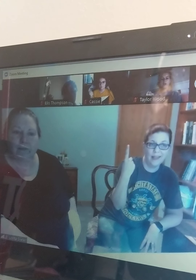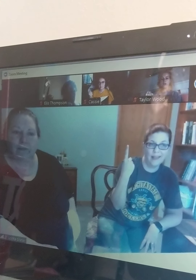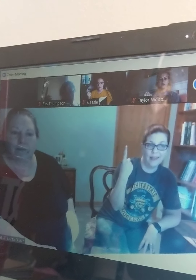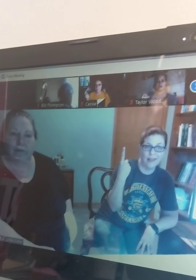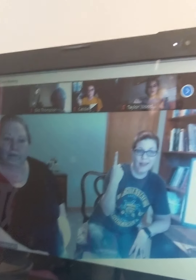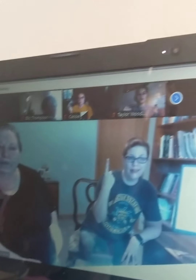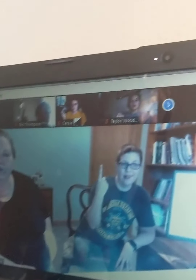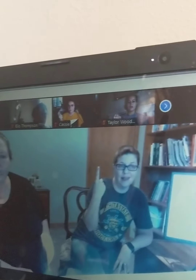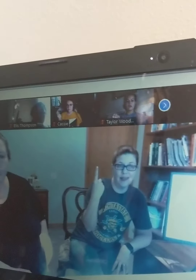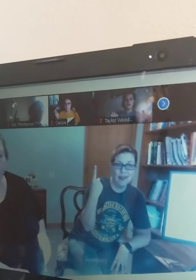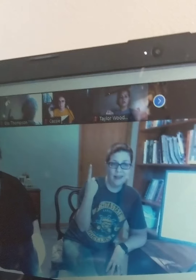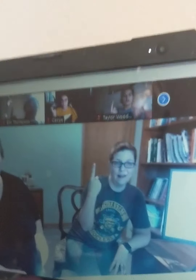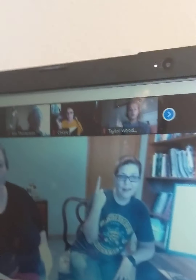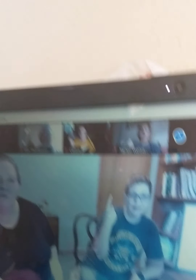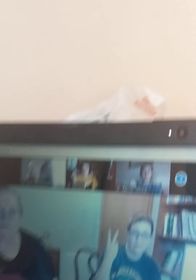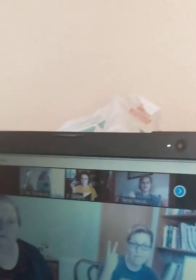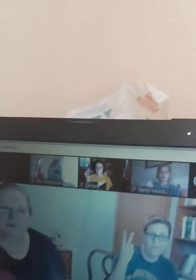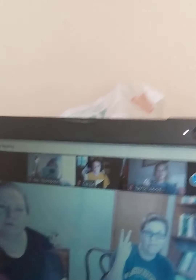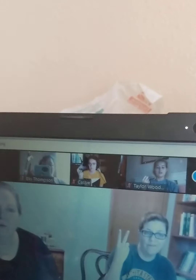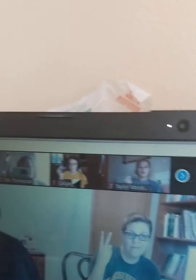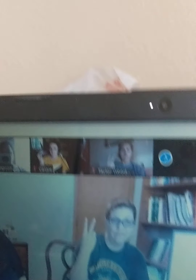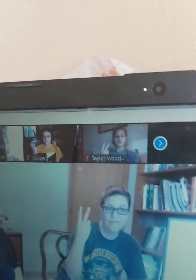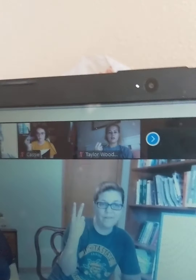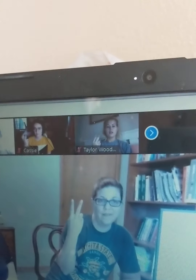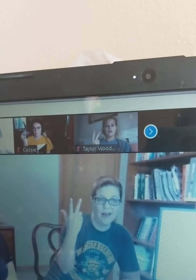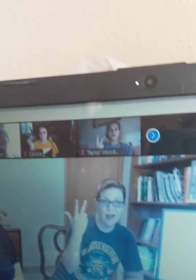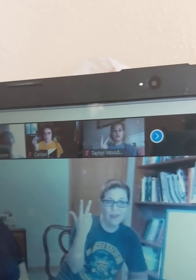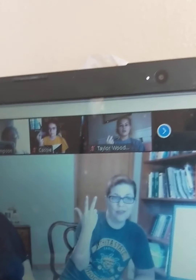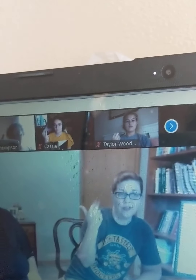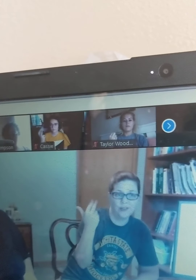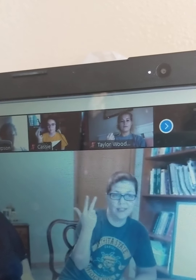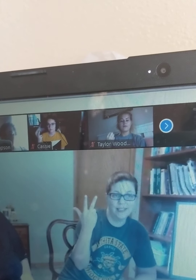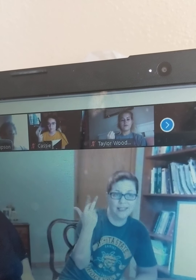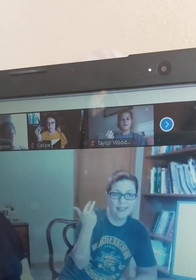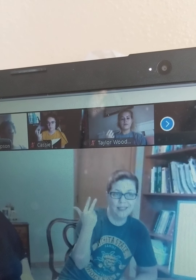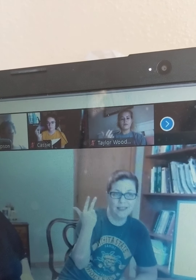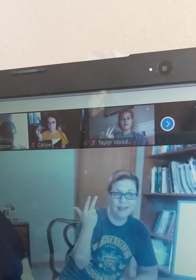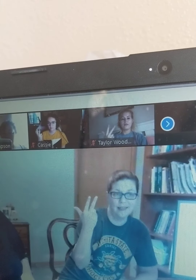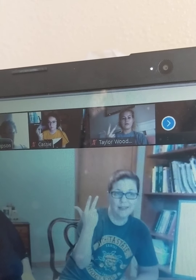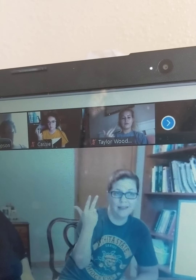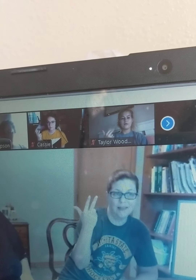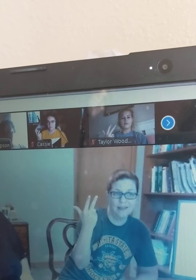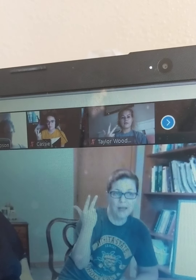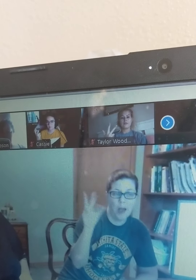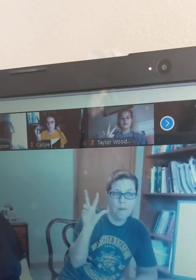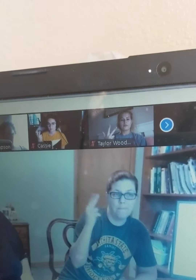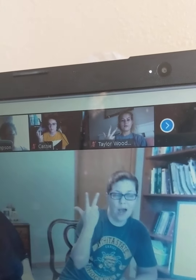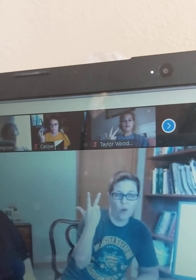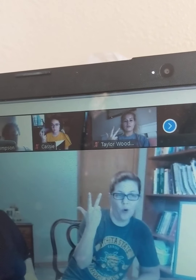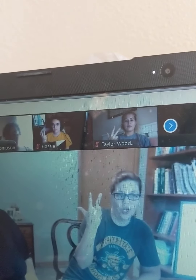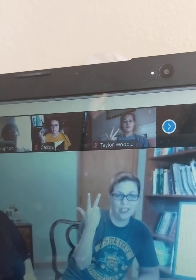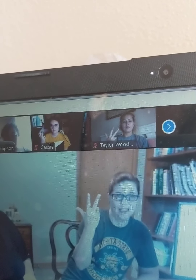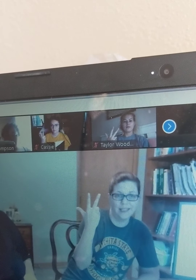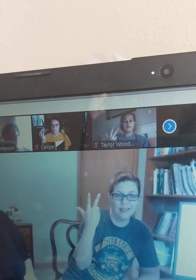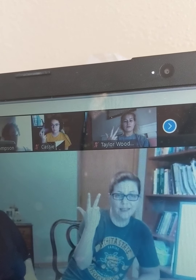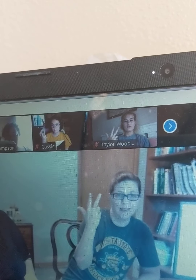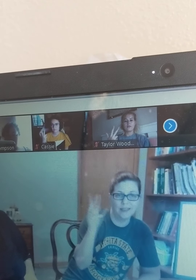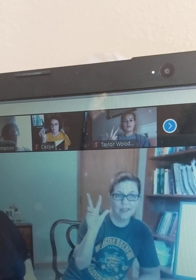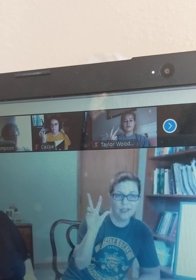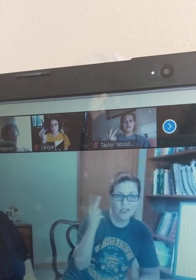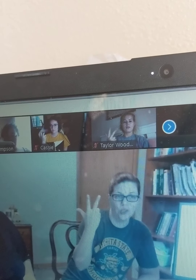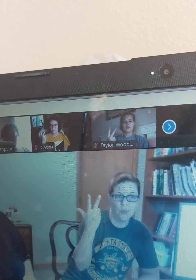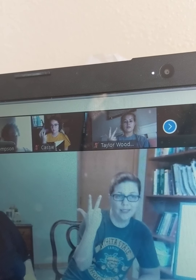11, 12, 13. Make